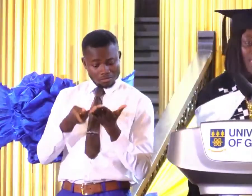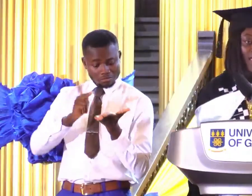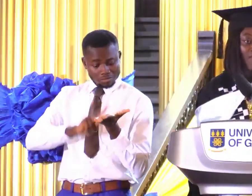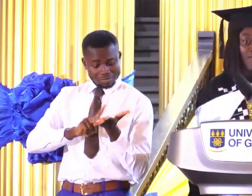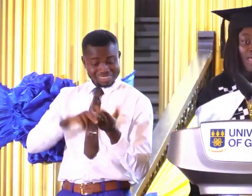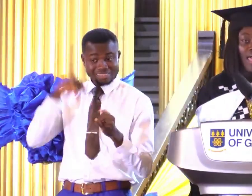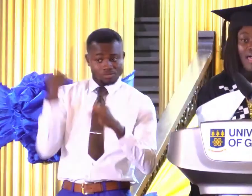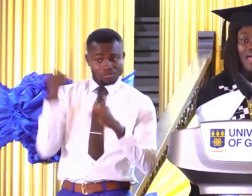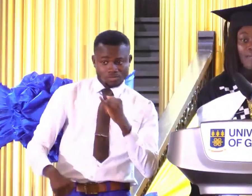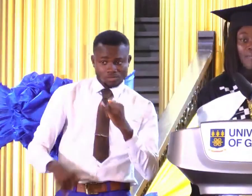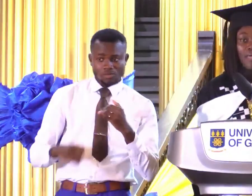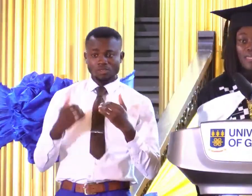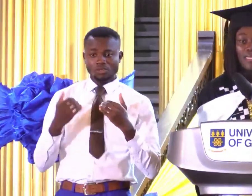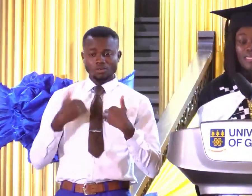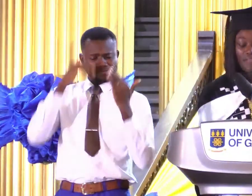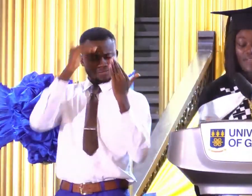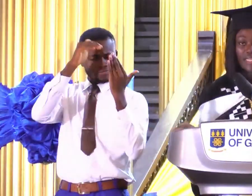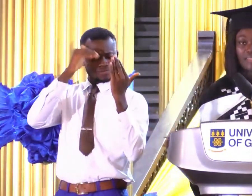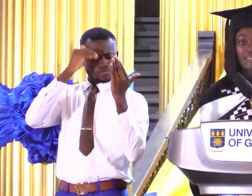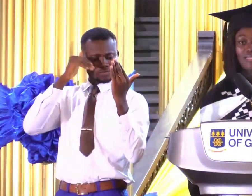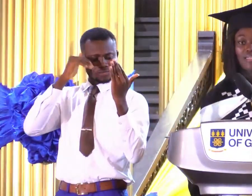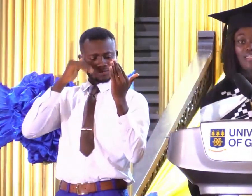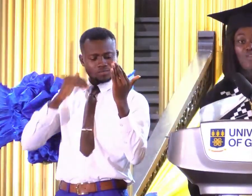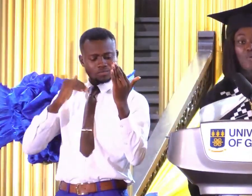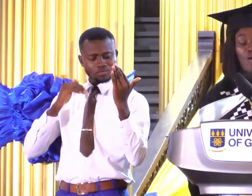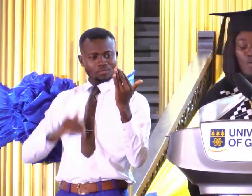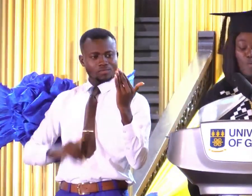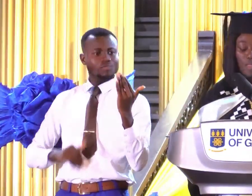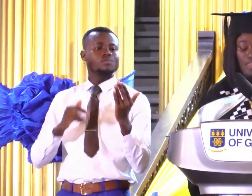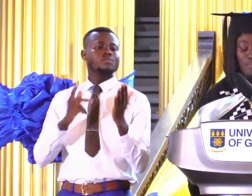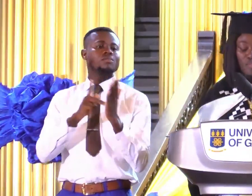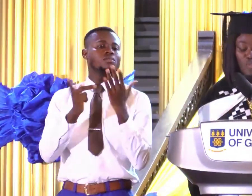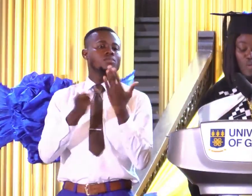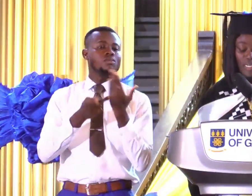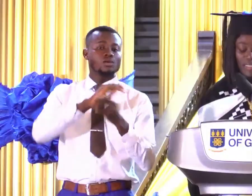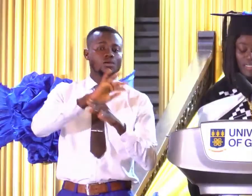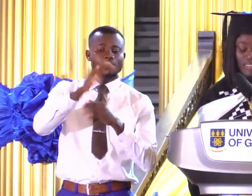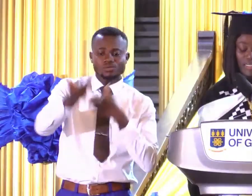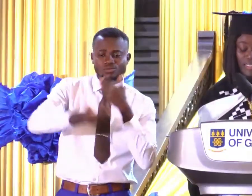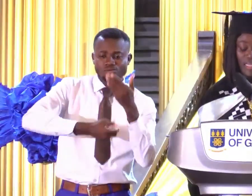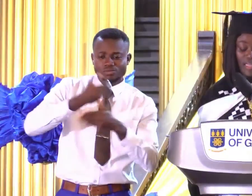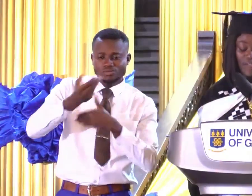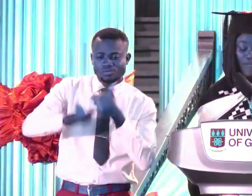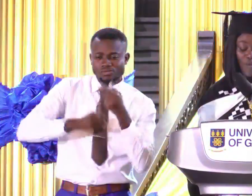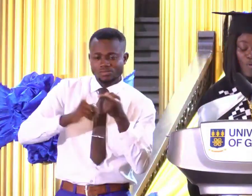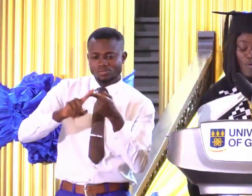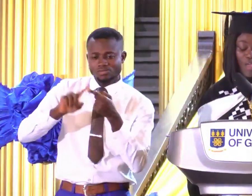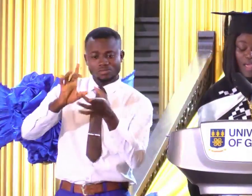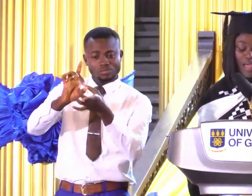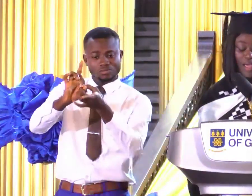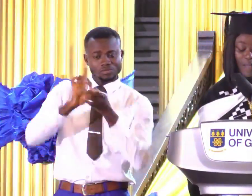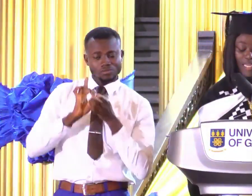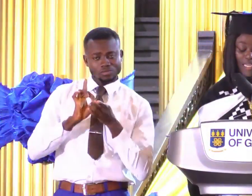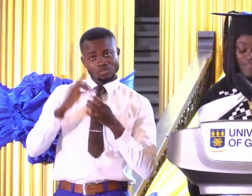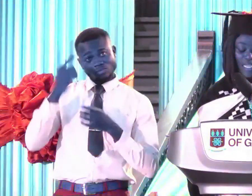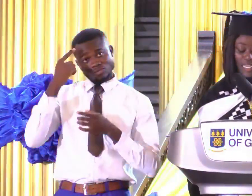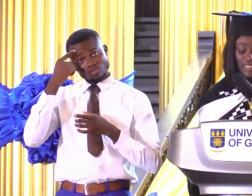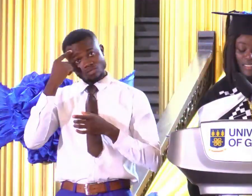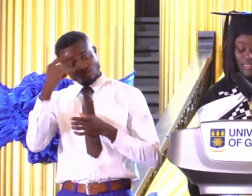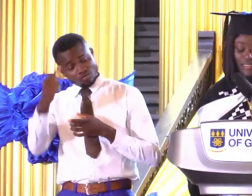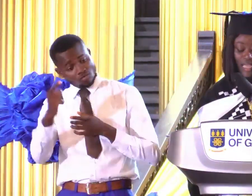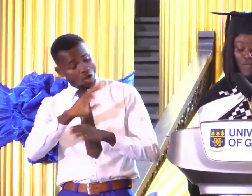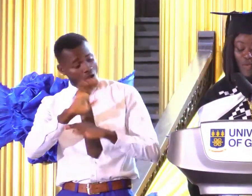we have our upcoming events. You are all welcome to join us for our